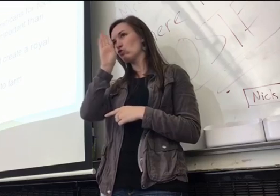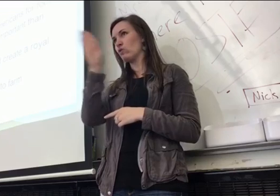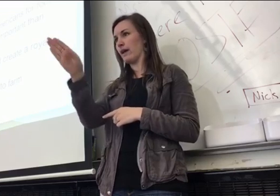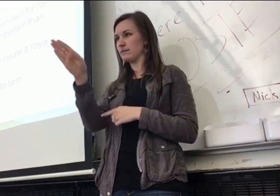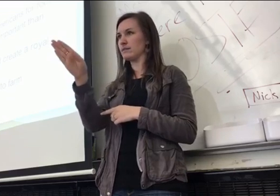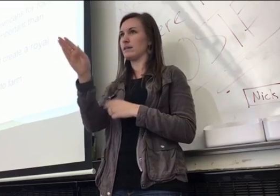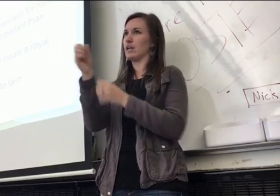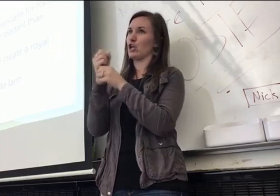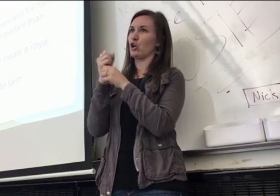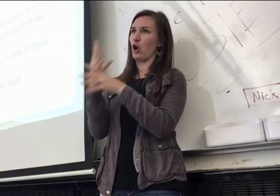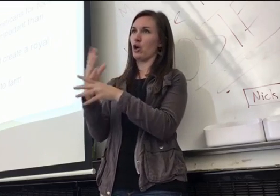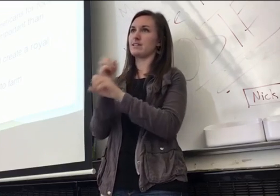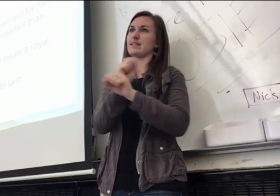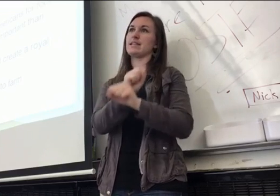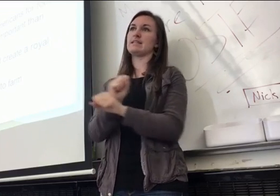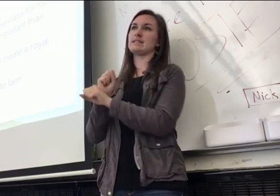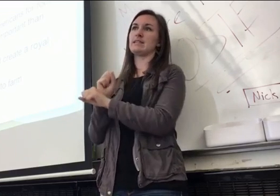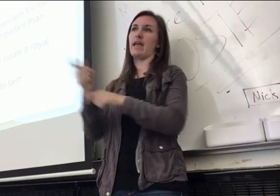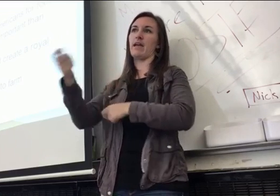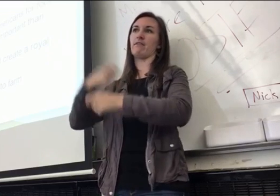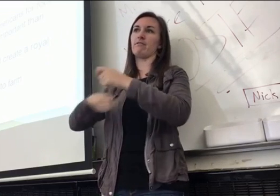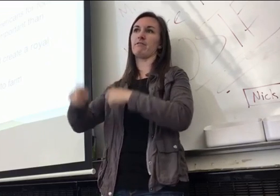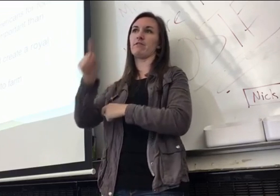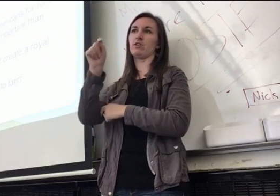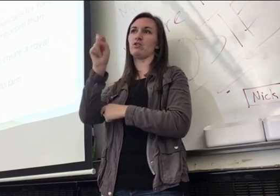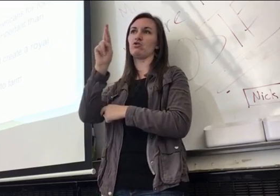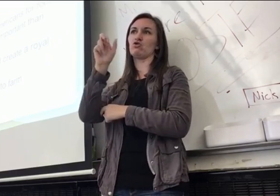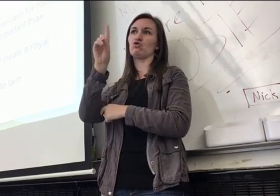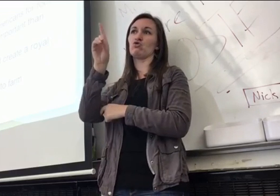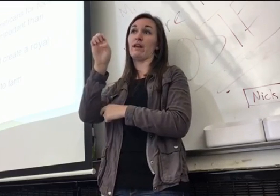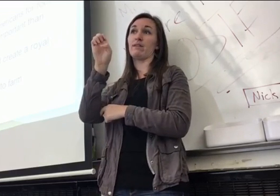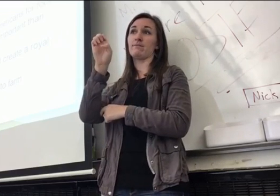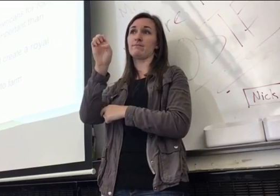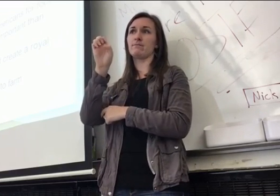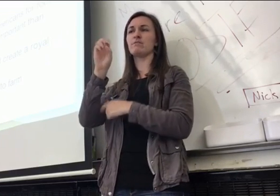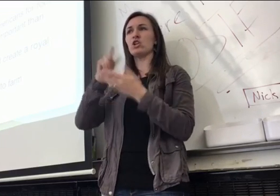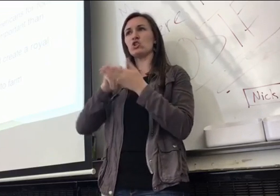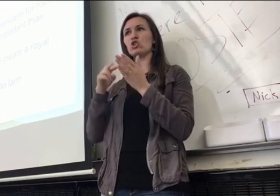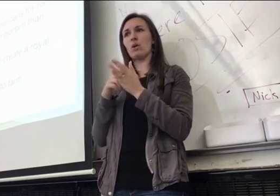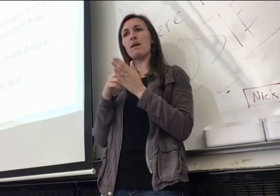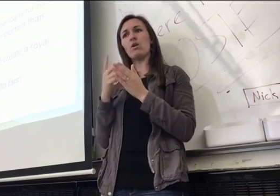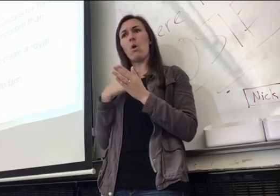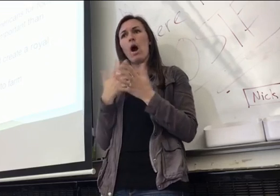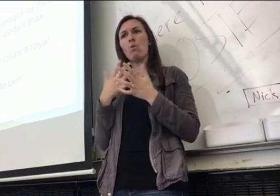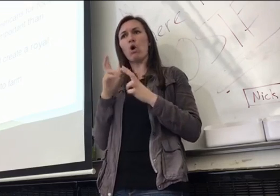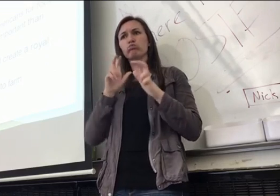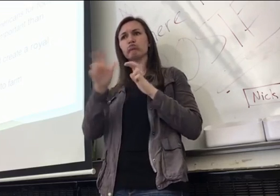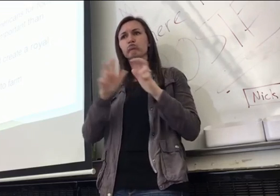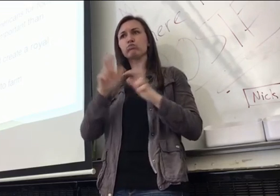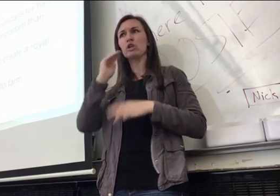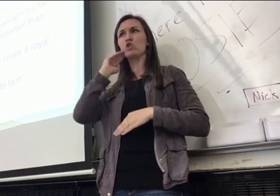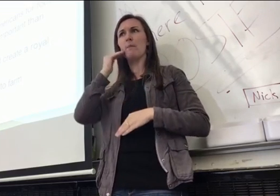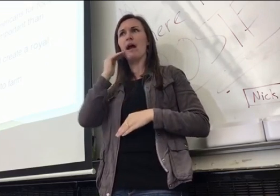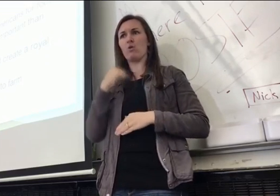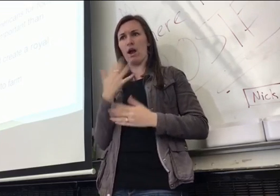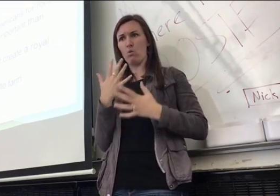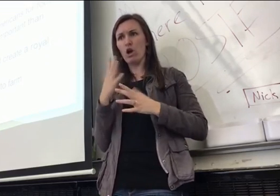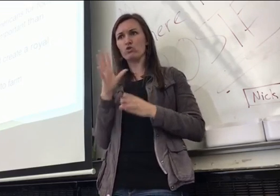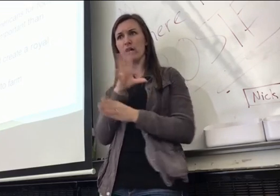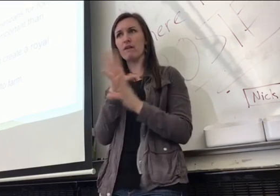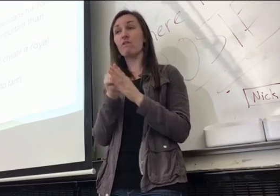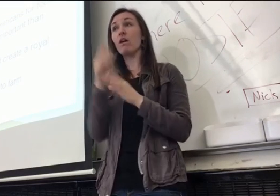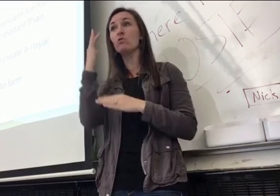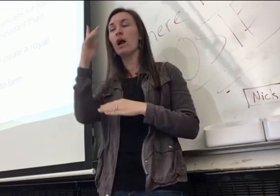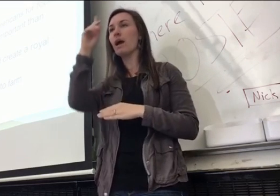slave trade. Now, why would people want to be able to invest in tobacco? Easy. It was incredibly, incredibly